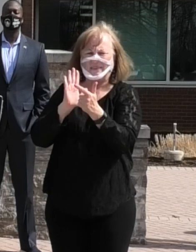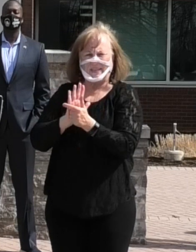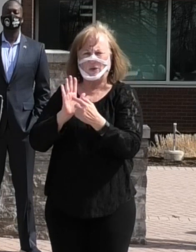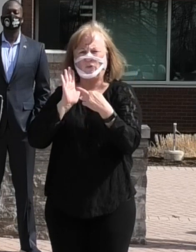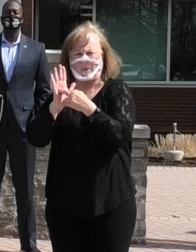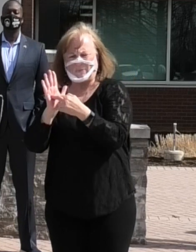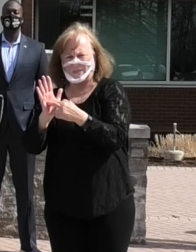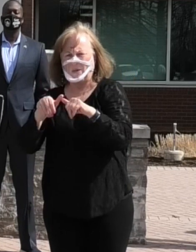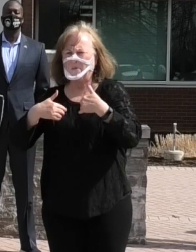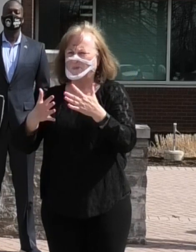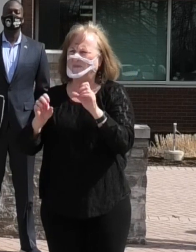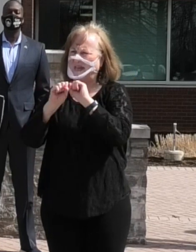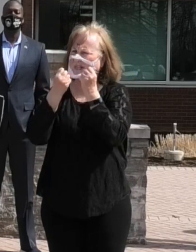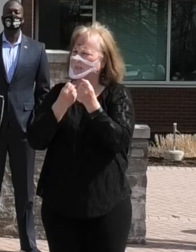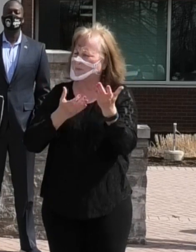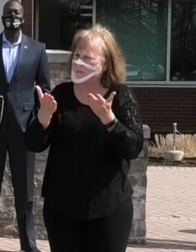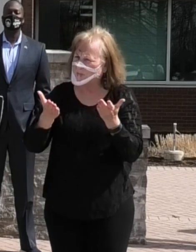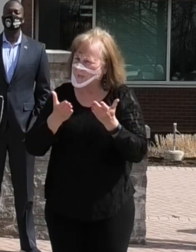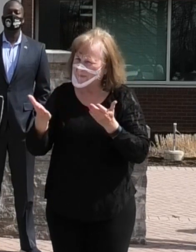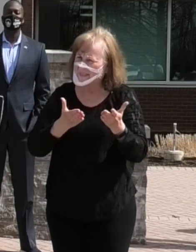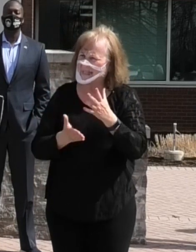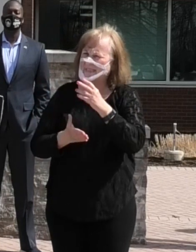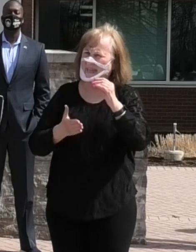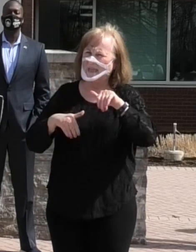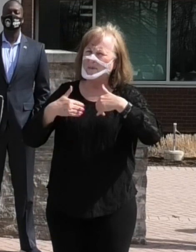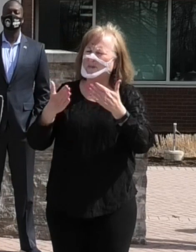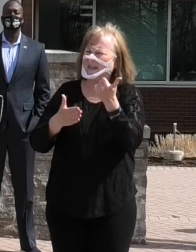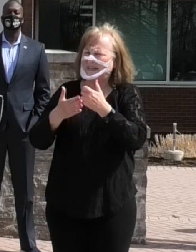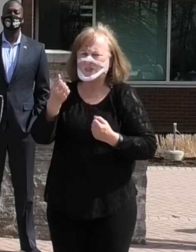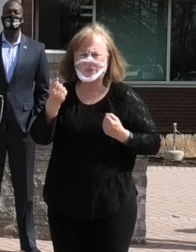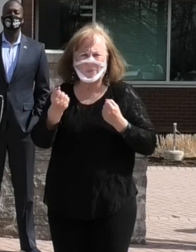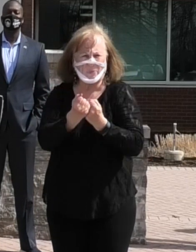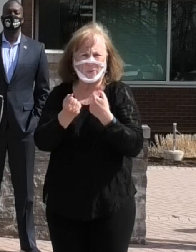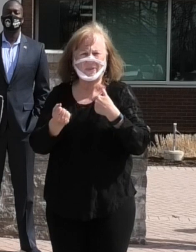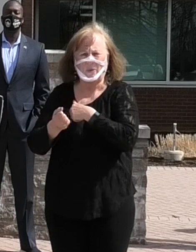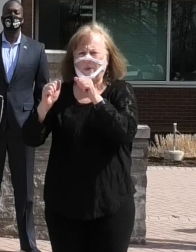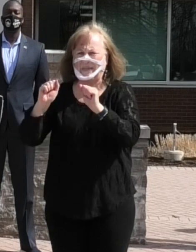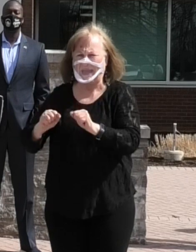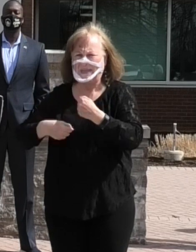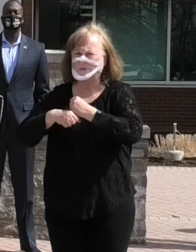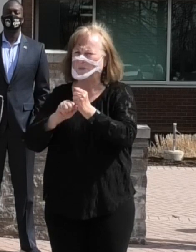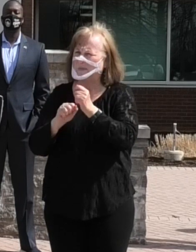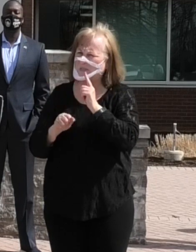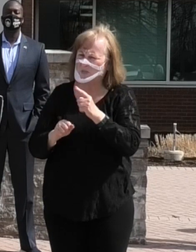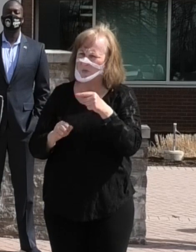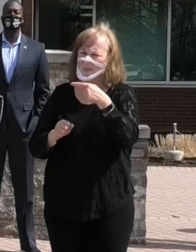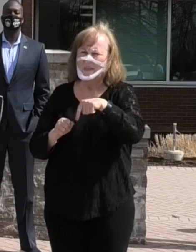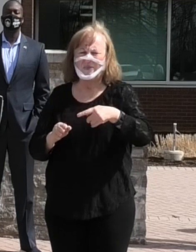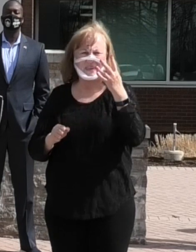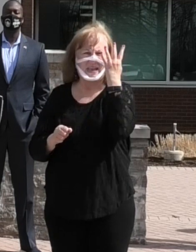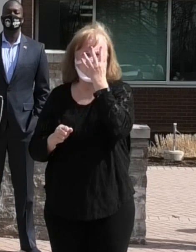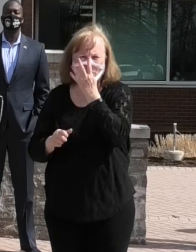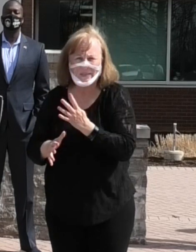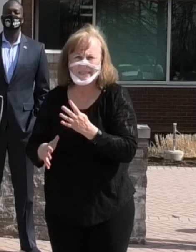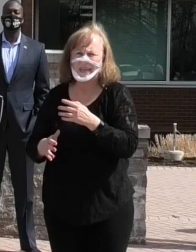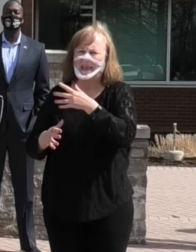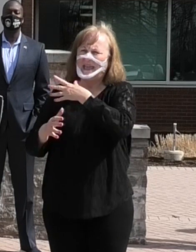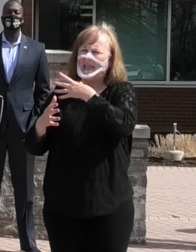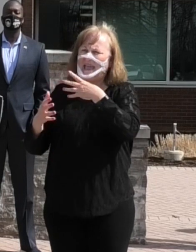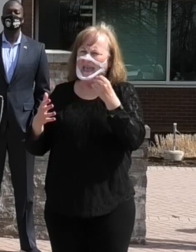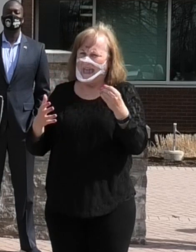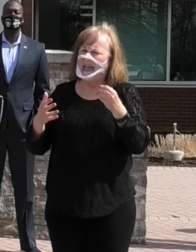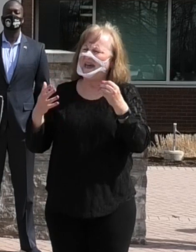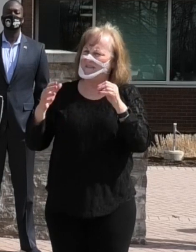by providing social services, and providing any support that we can to make sure that those immigrants have agency in